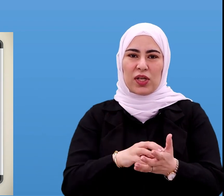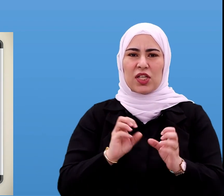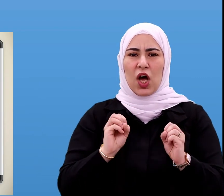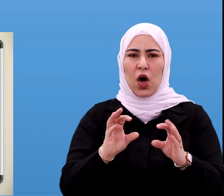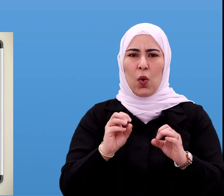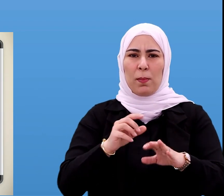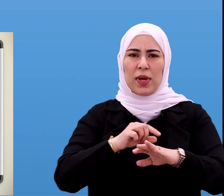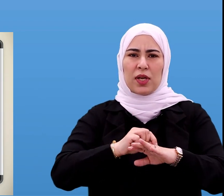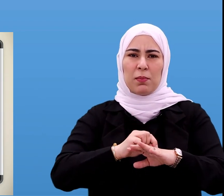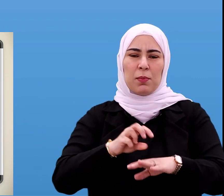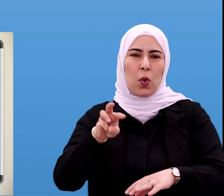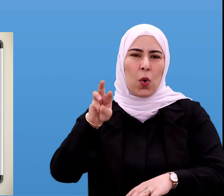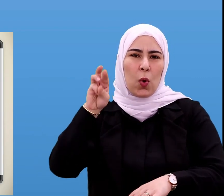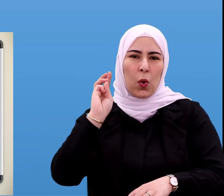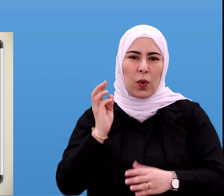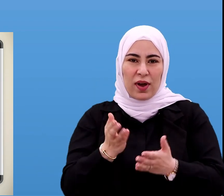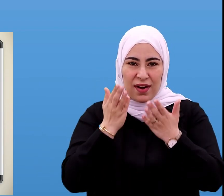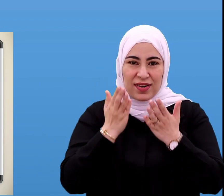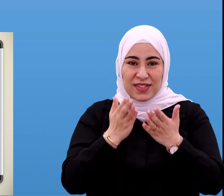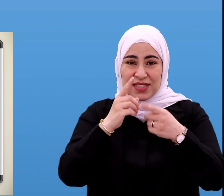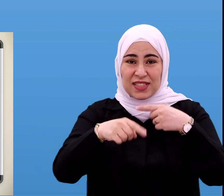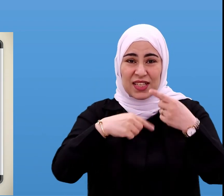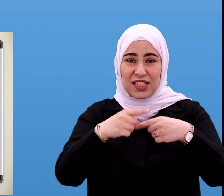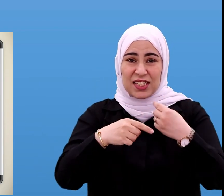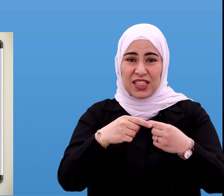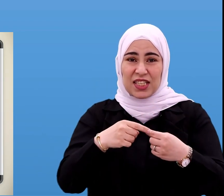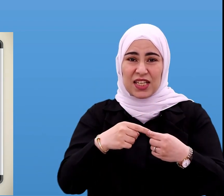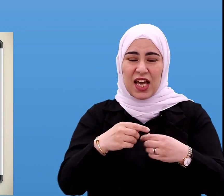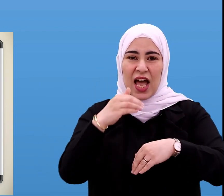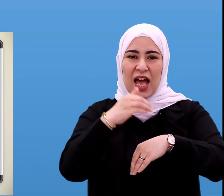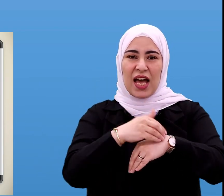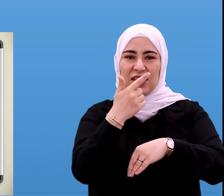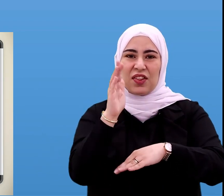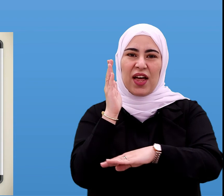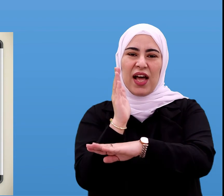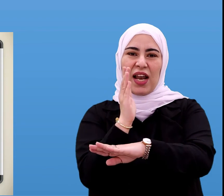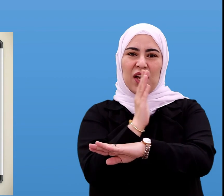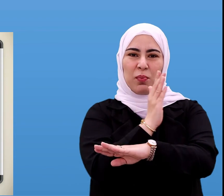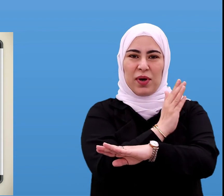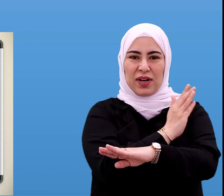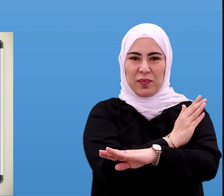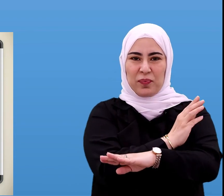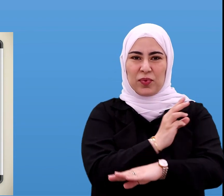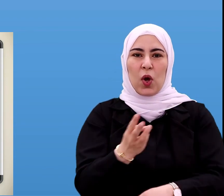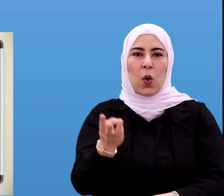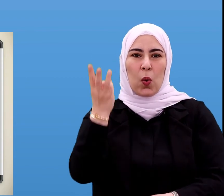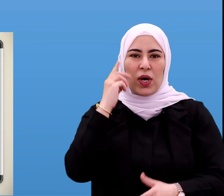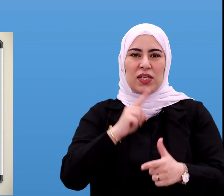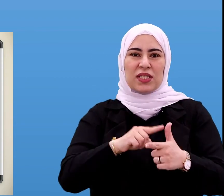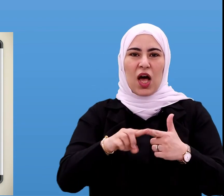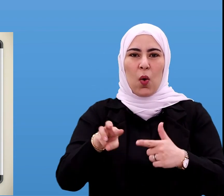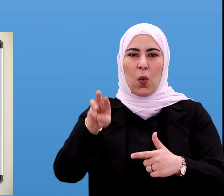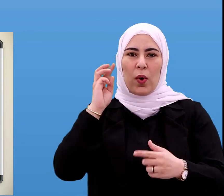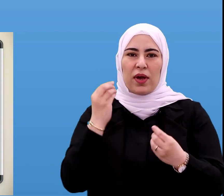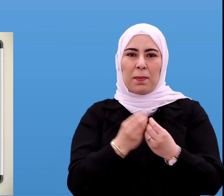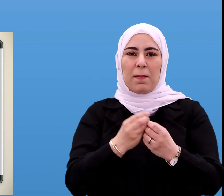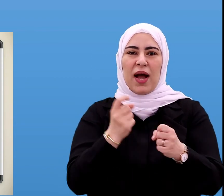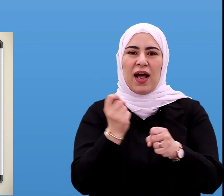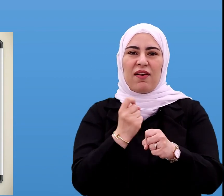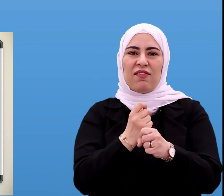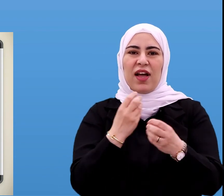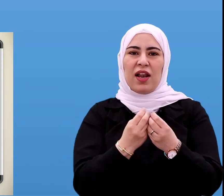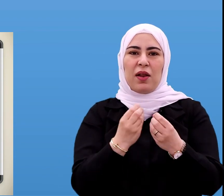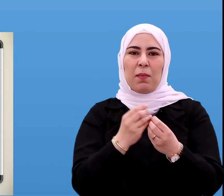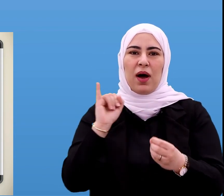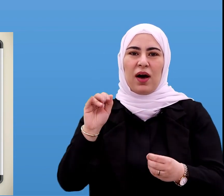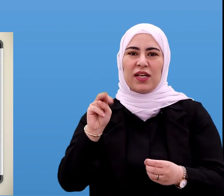the library. So pay attention to this. Verb to be, was aware, and the verb with ing.